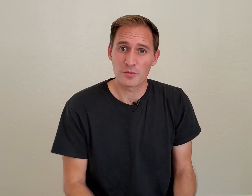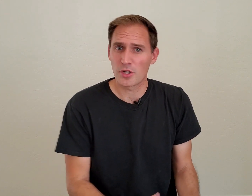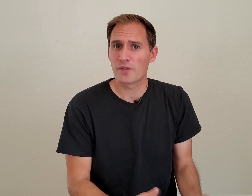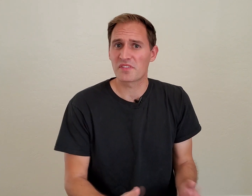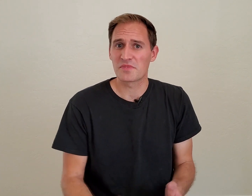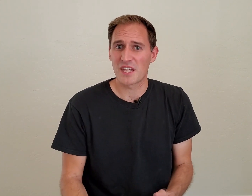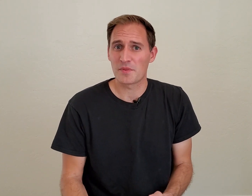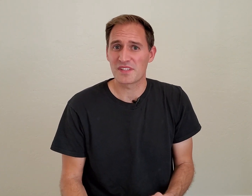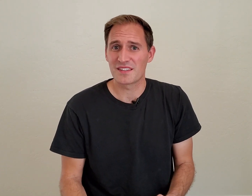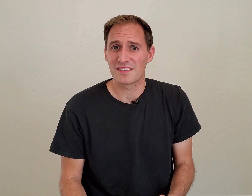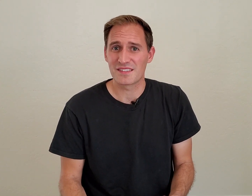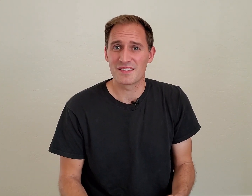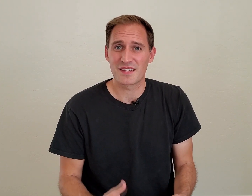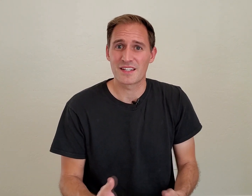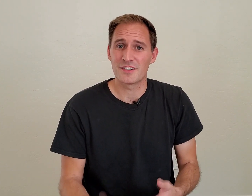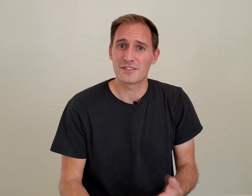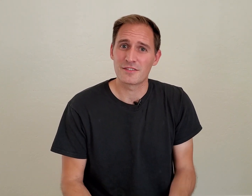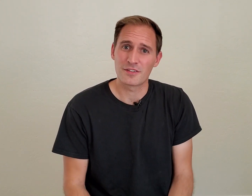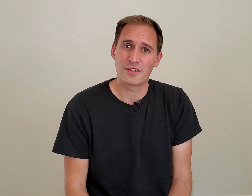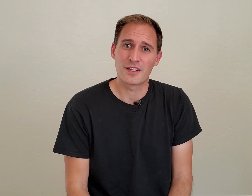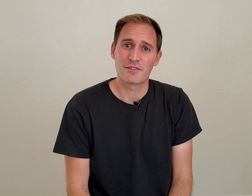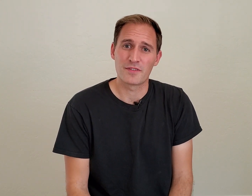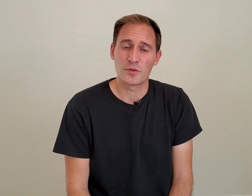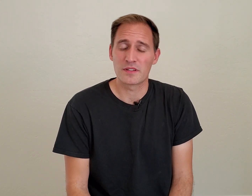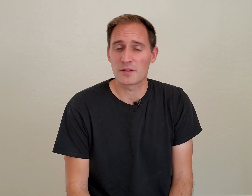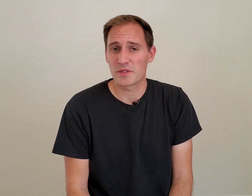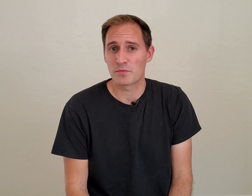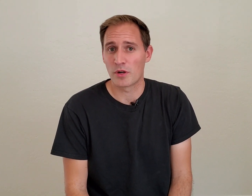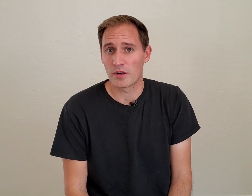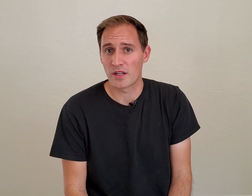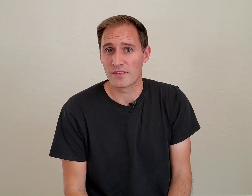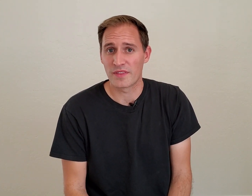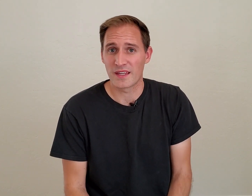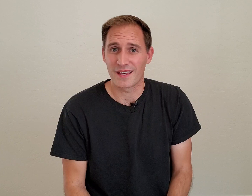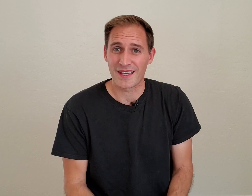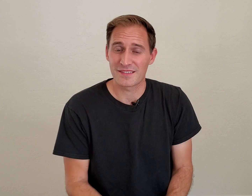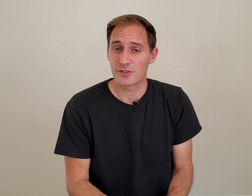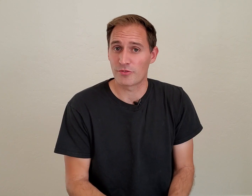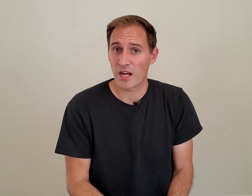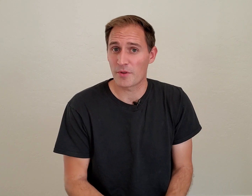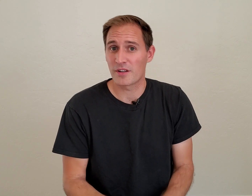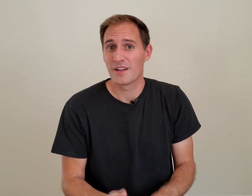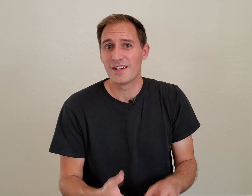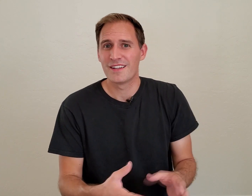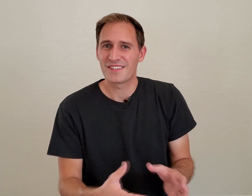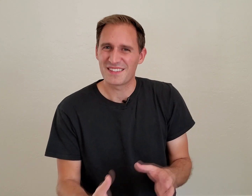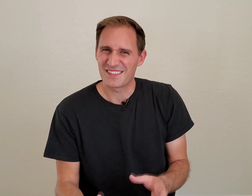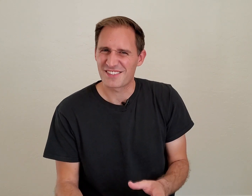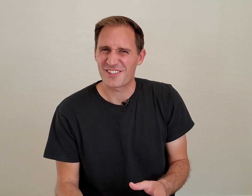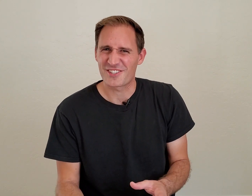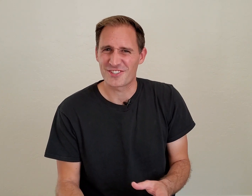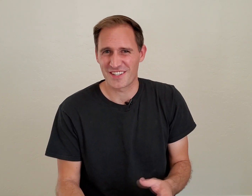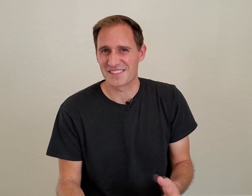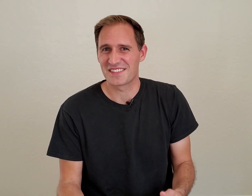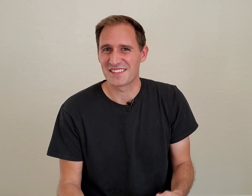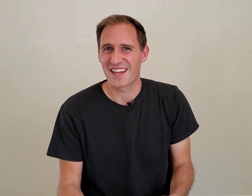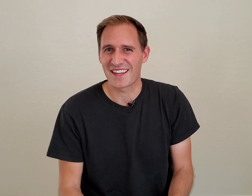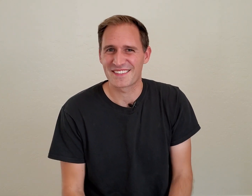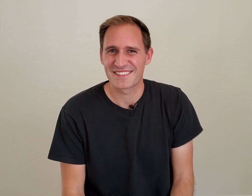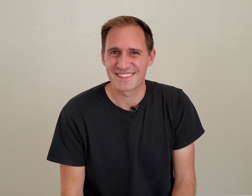go over some sample sentences, and I'll review a little bit more of the ASL grammar, sentence structure, and syntax.